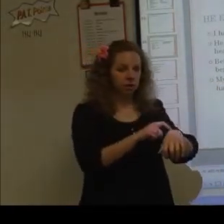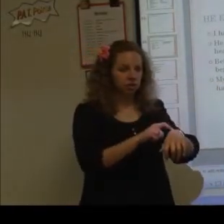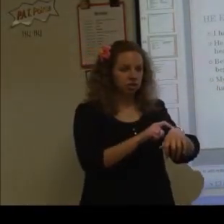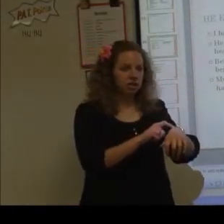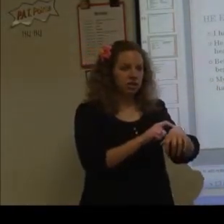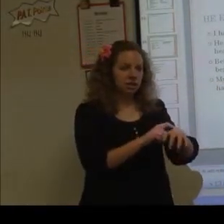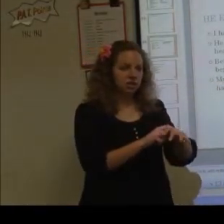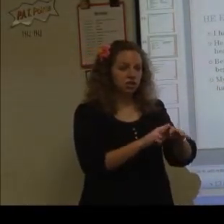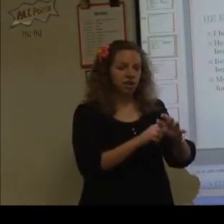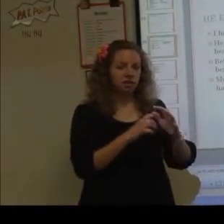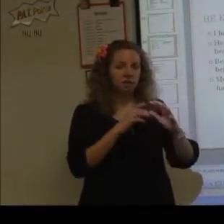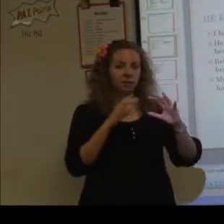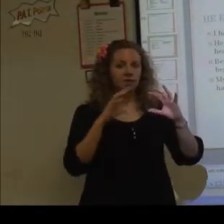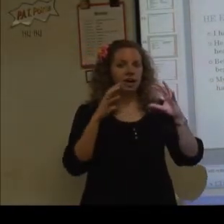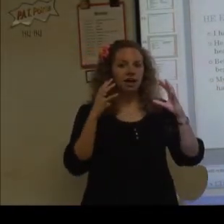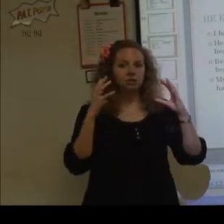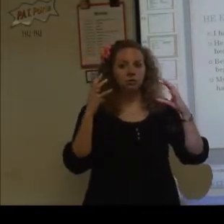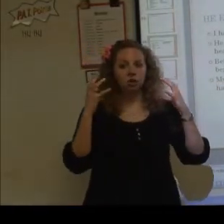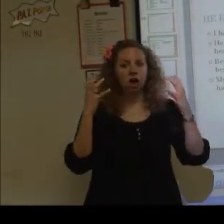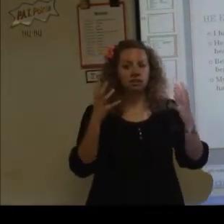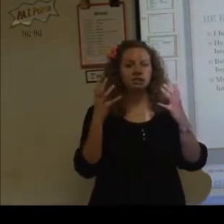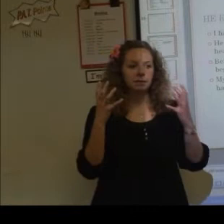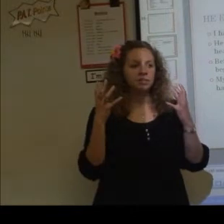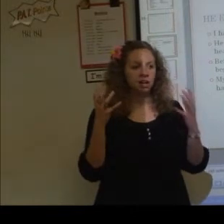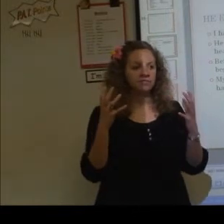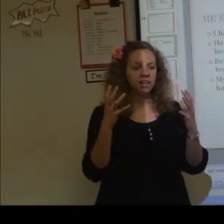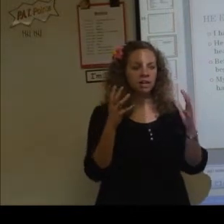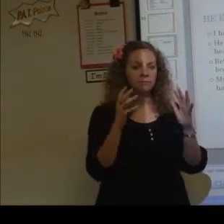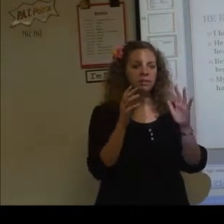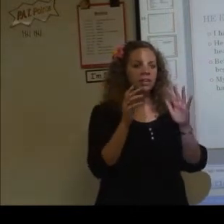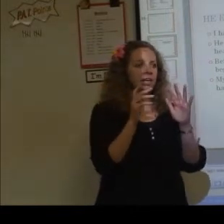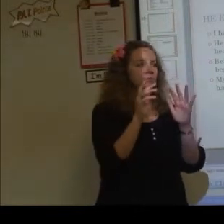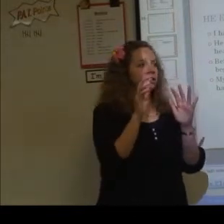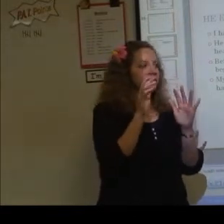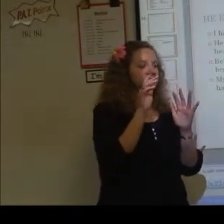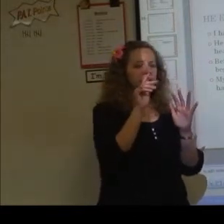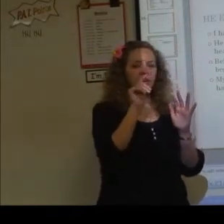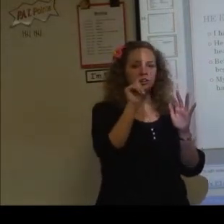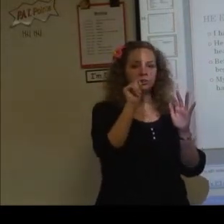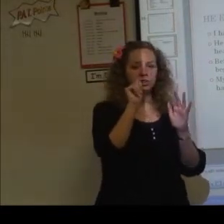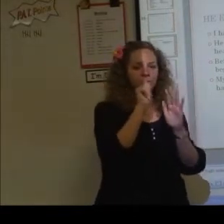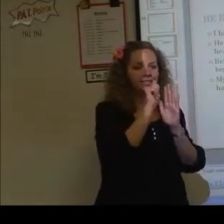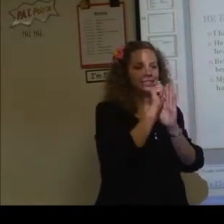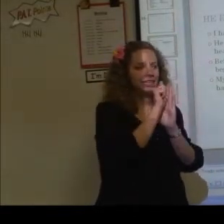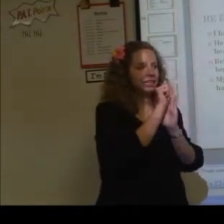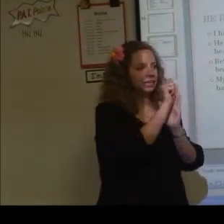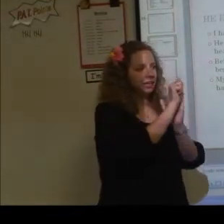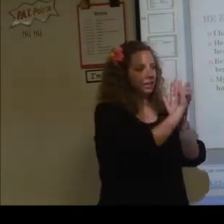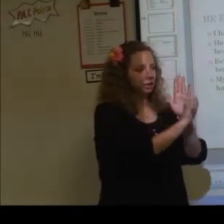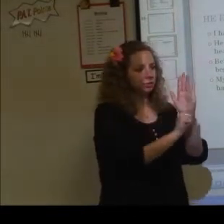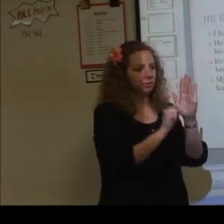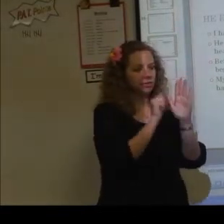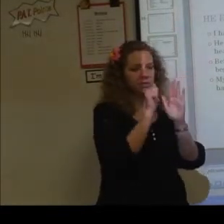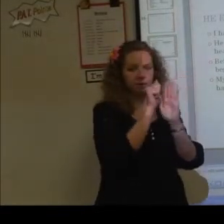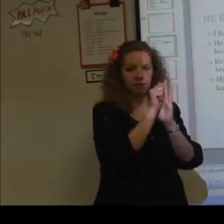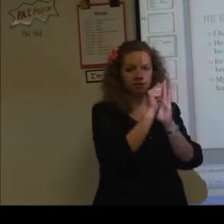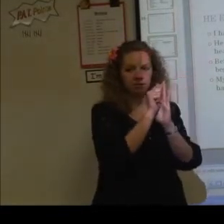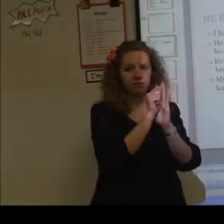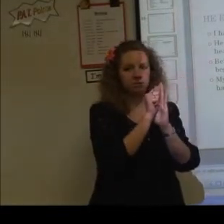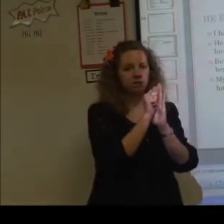watch. It's talking about the actual concept of time. And when it's that, you're going to do a T, and it goes around this way, as we